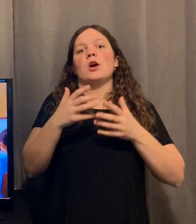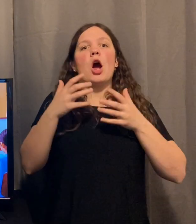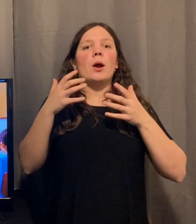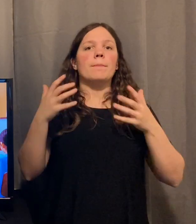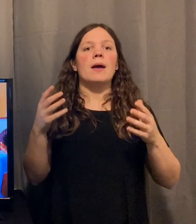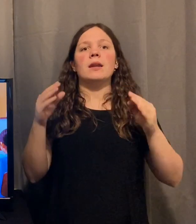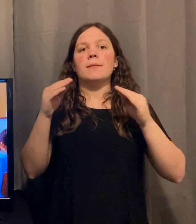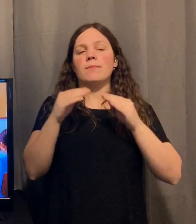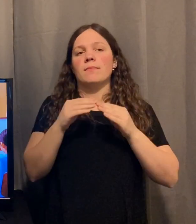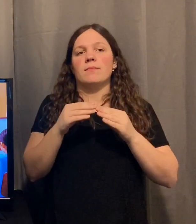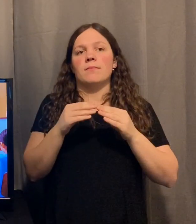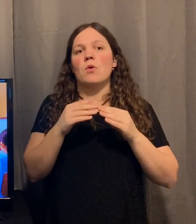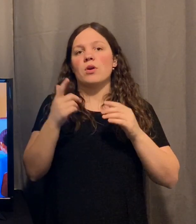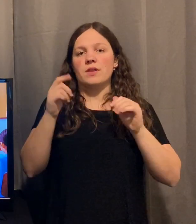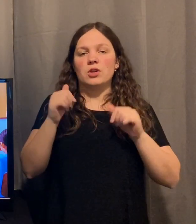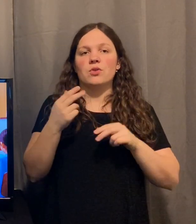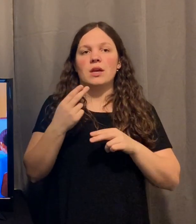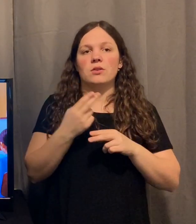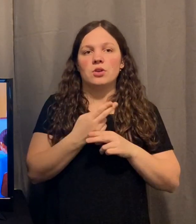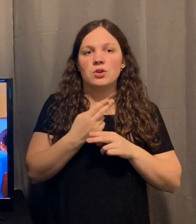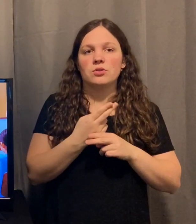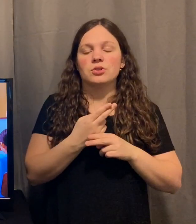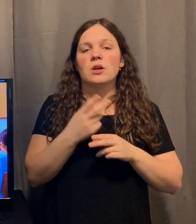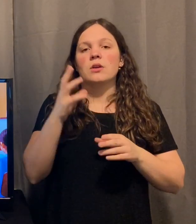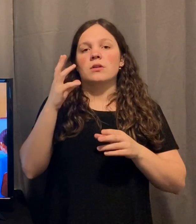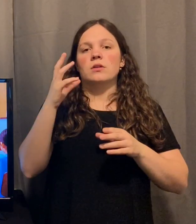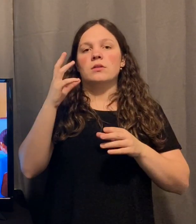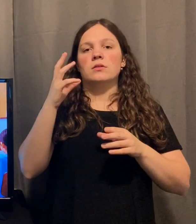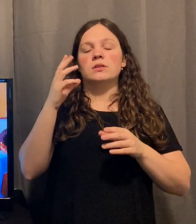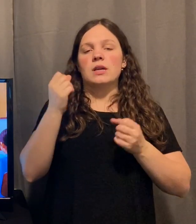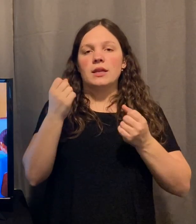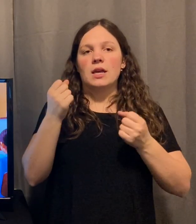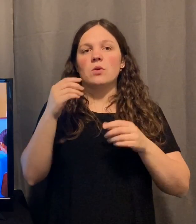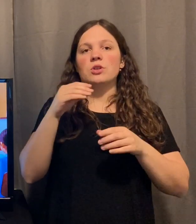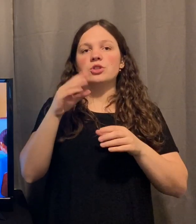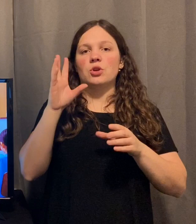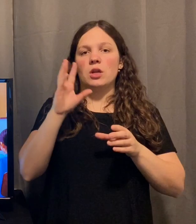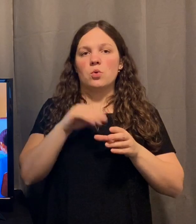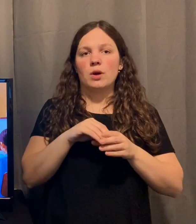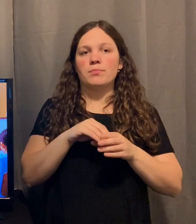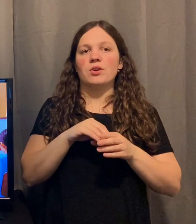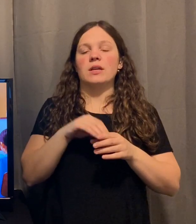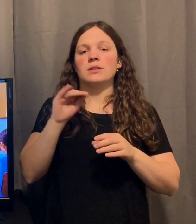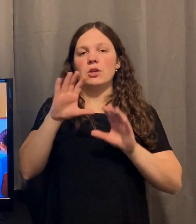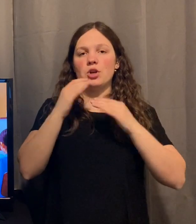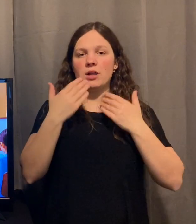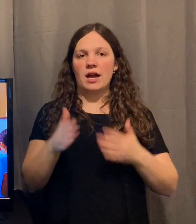are many more that you can use sign language to incorporate in your